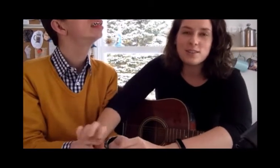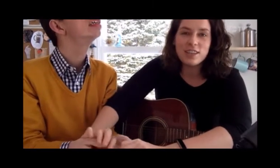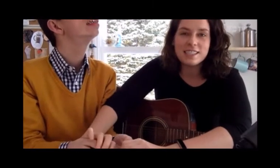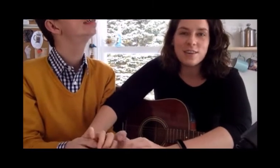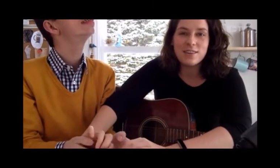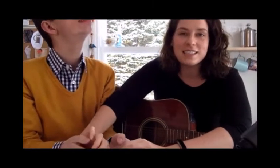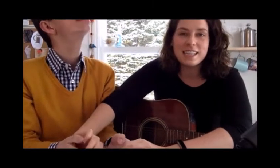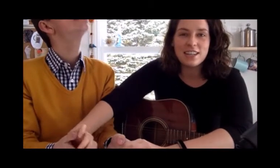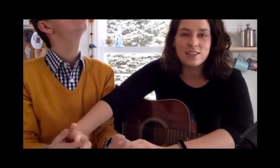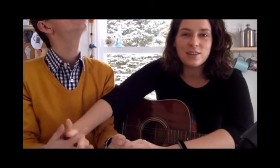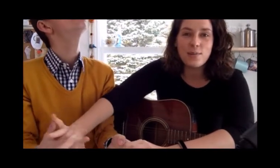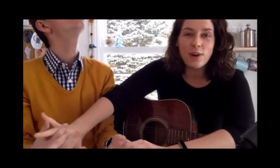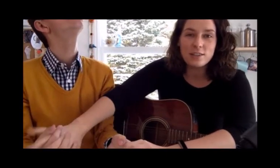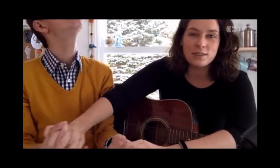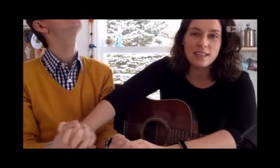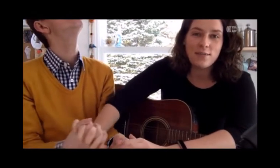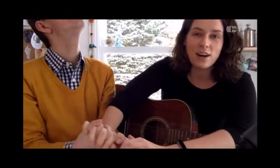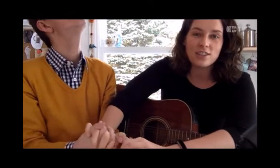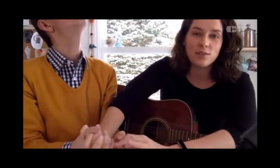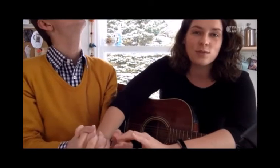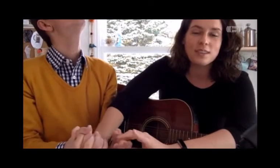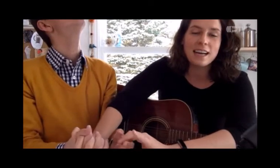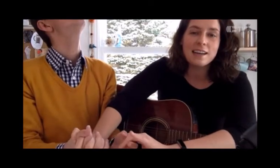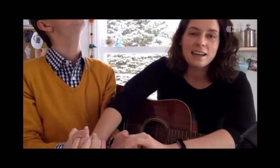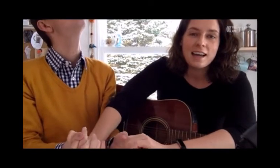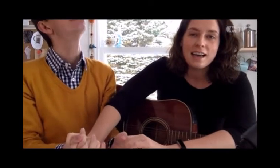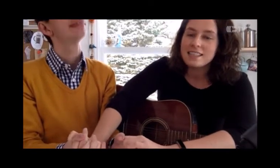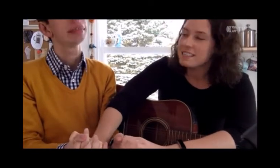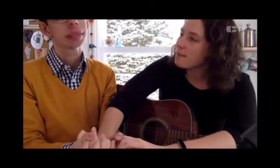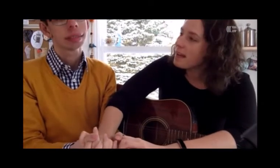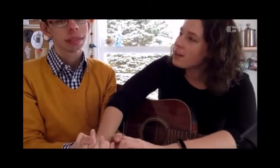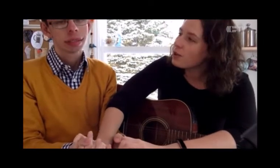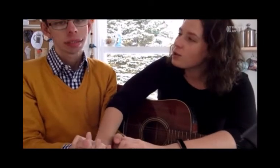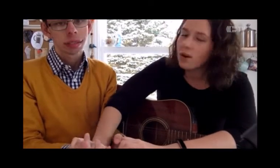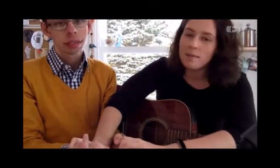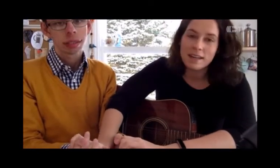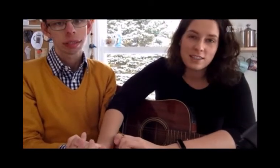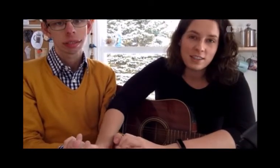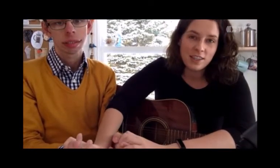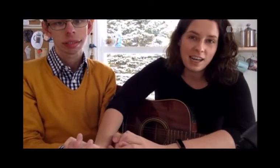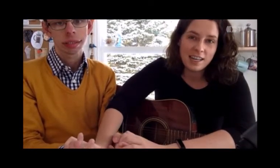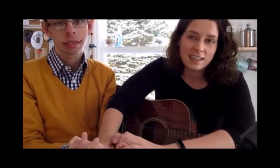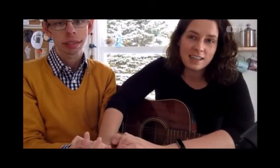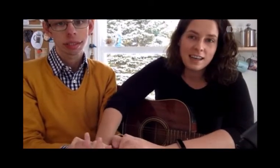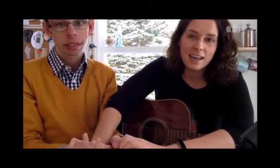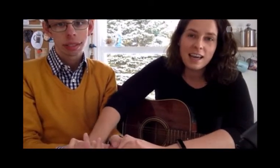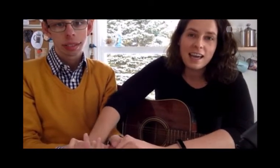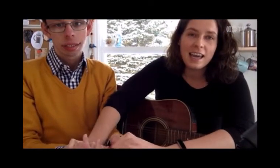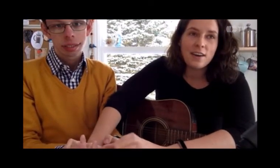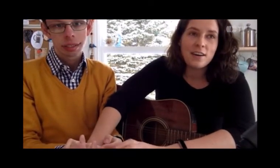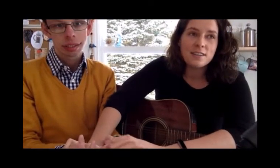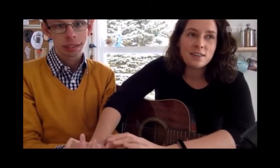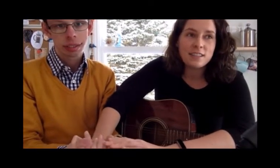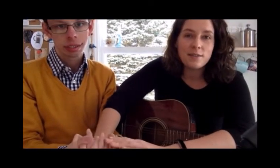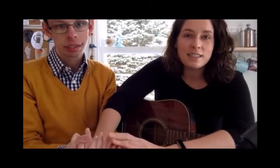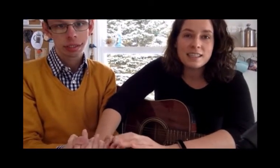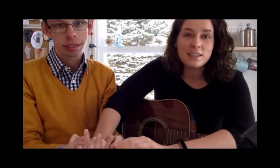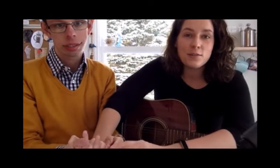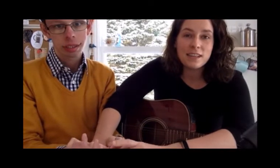une chanson. C'est la chanson à moi et Joseph, on la chante tout le temps. Ça s'appelle You Are My Sunshine. Et ce que ça veut dire, c'est que Joseph,